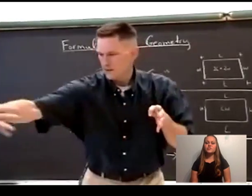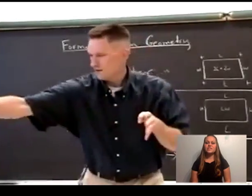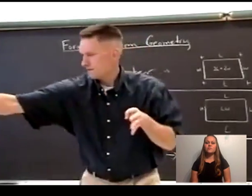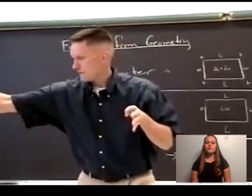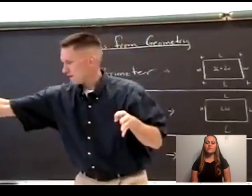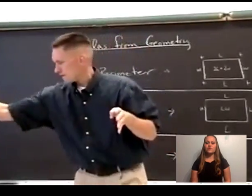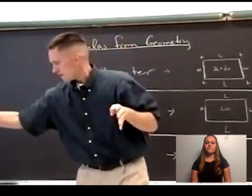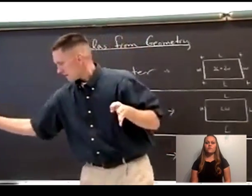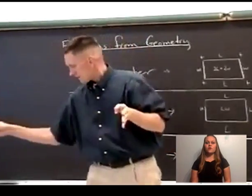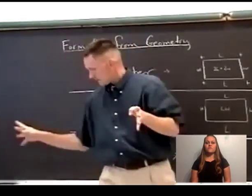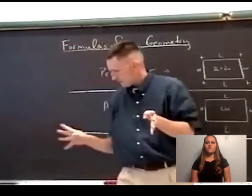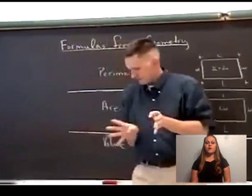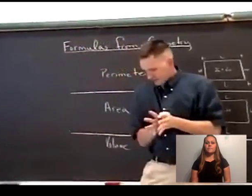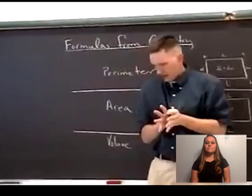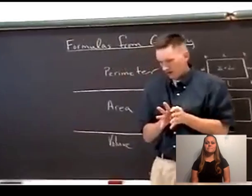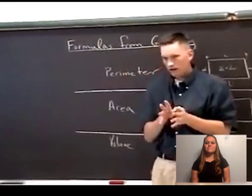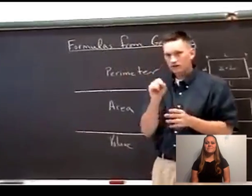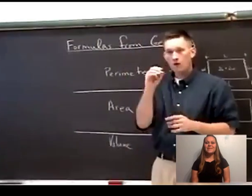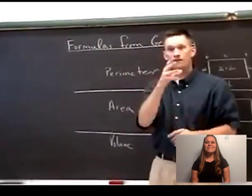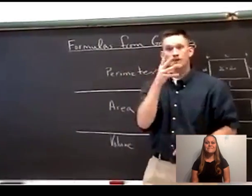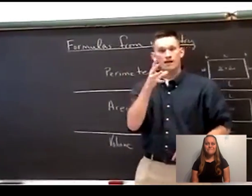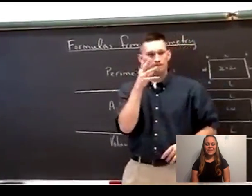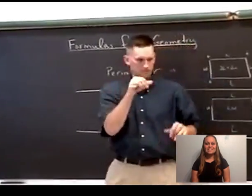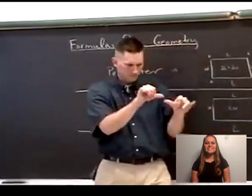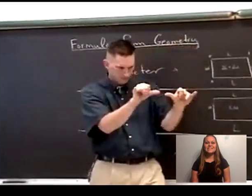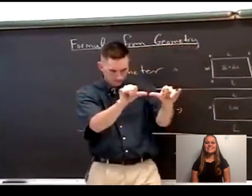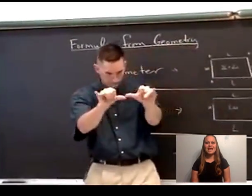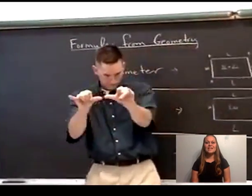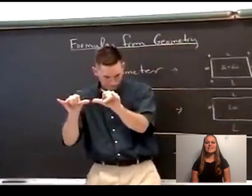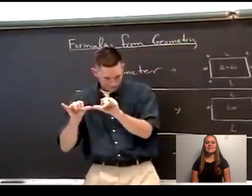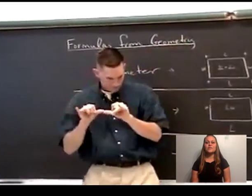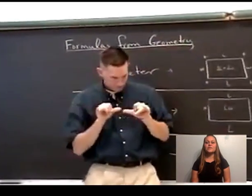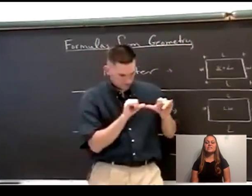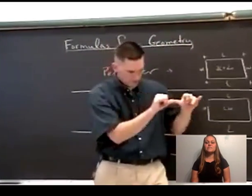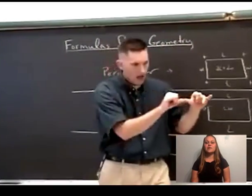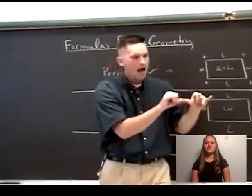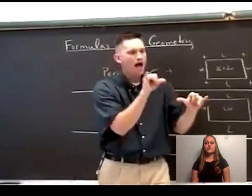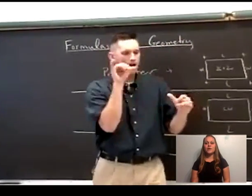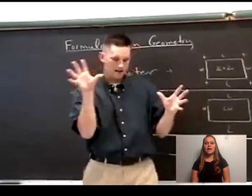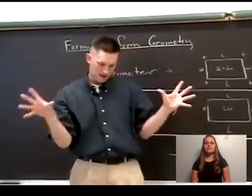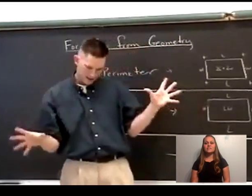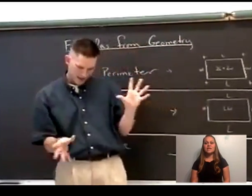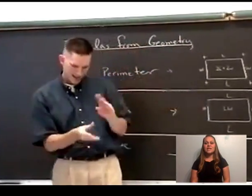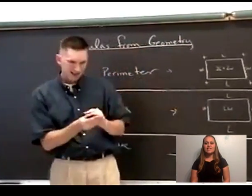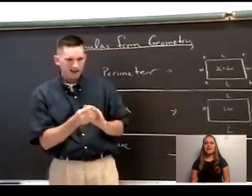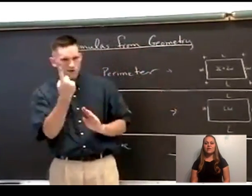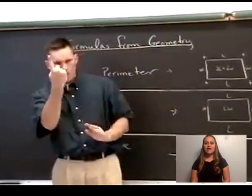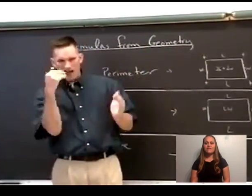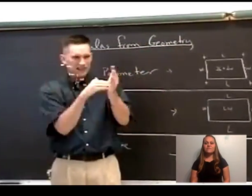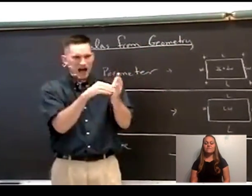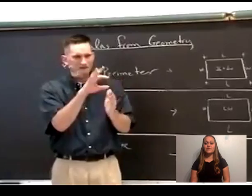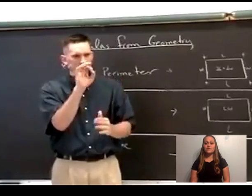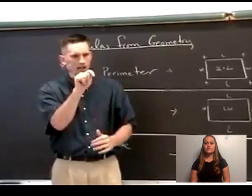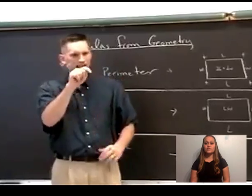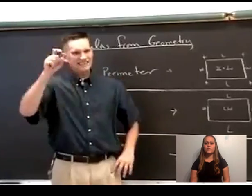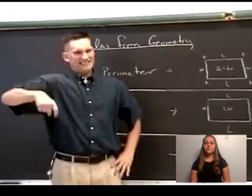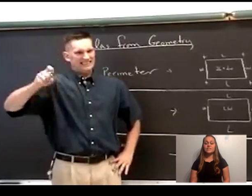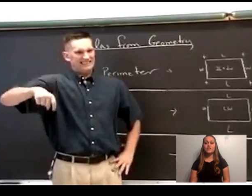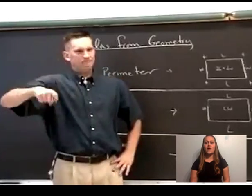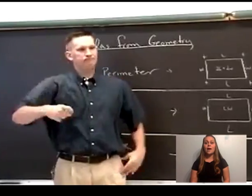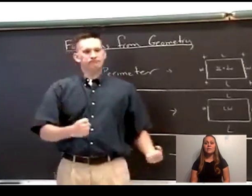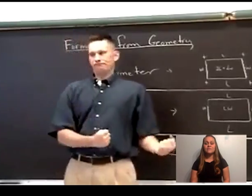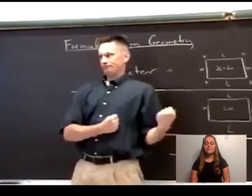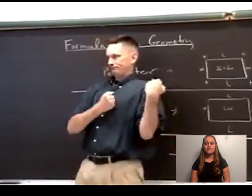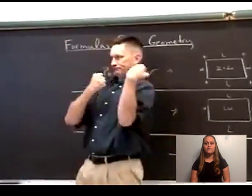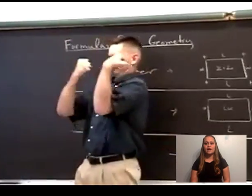what would you need the perimeter for on a farm? The fence, exactly. You would need to measure around the area of the field. You would need